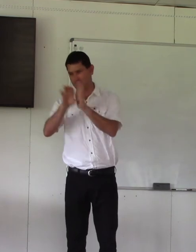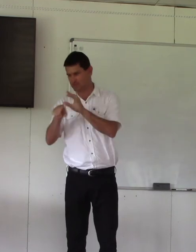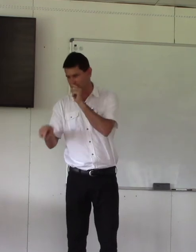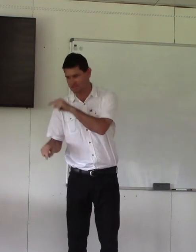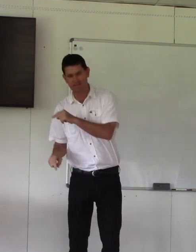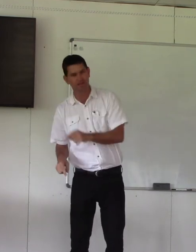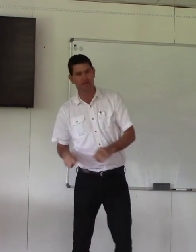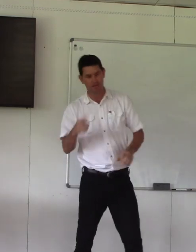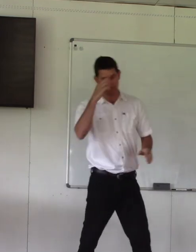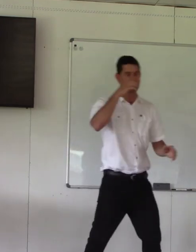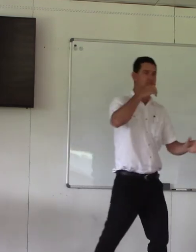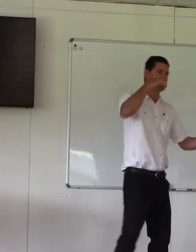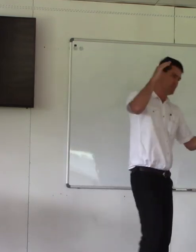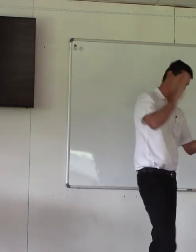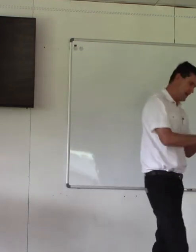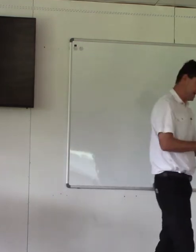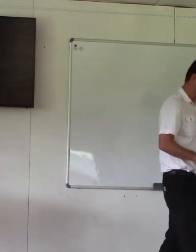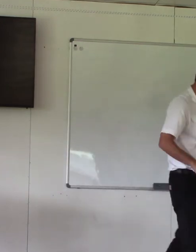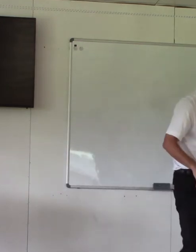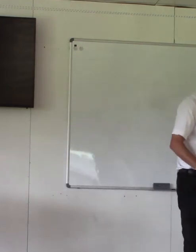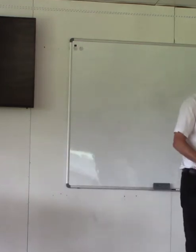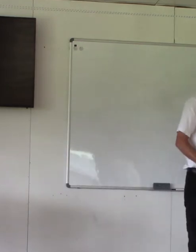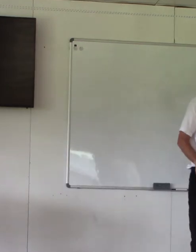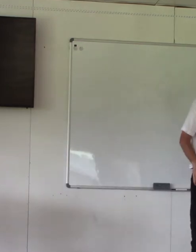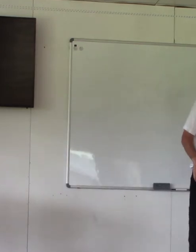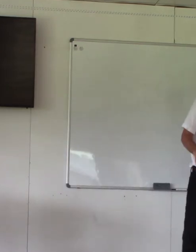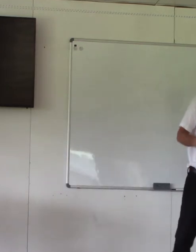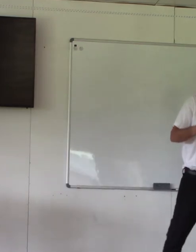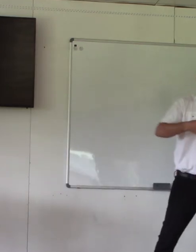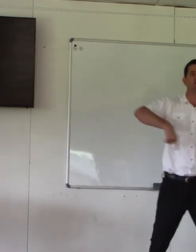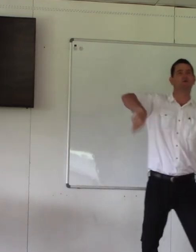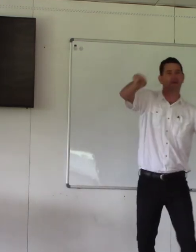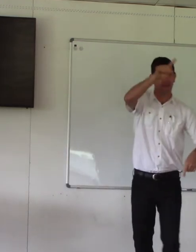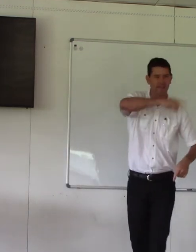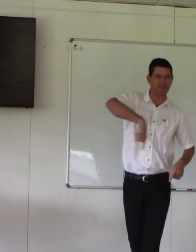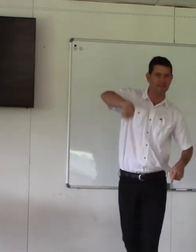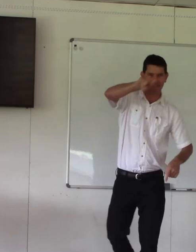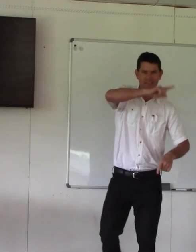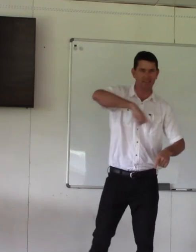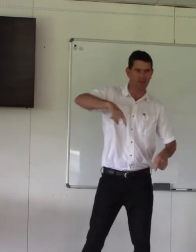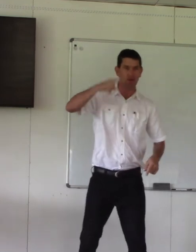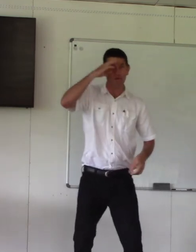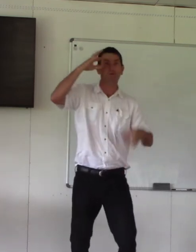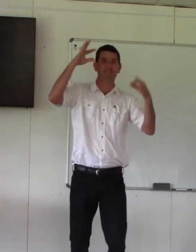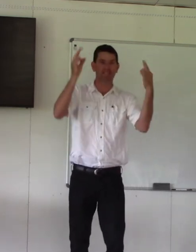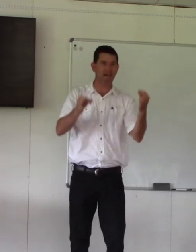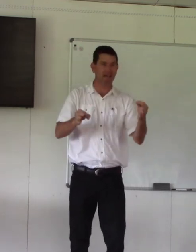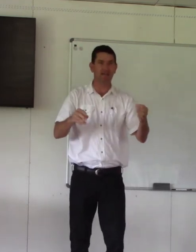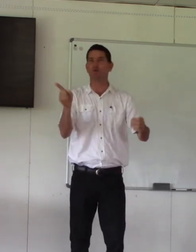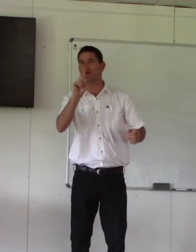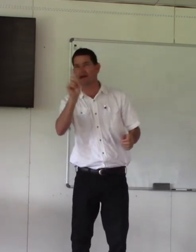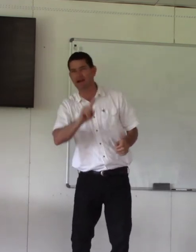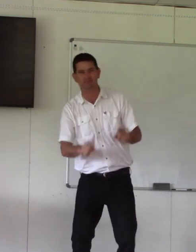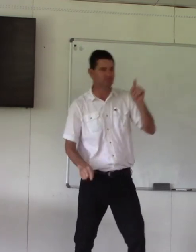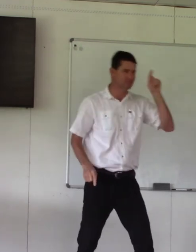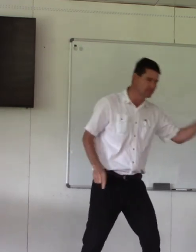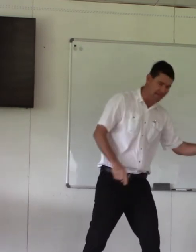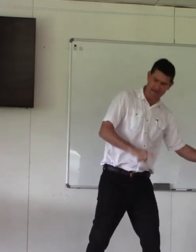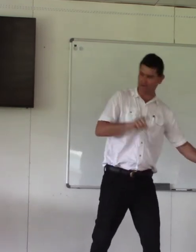pictures, bad. We will decide where, there,